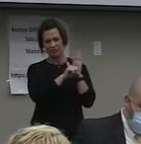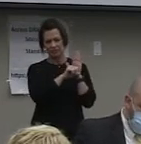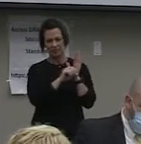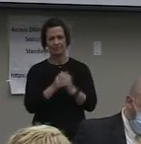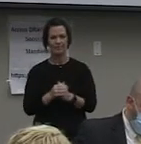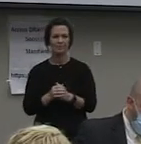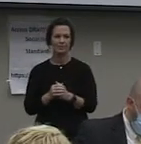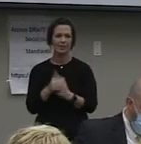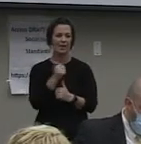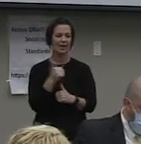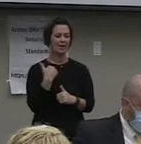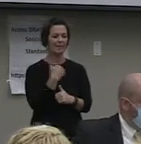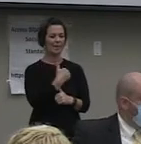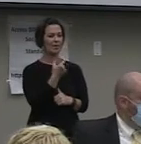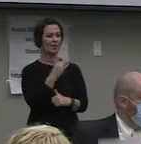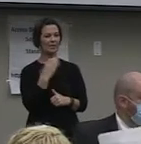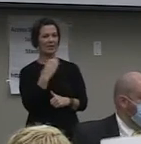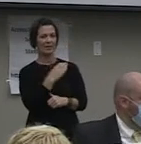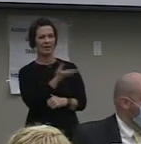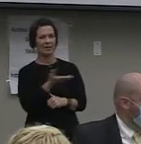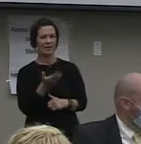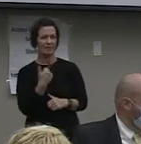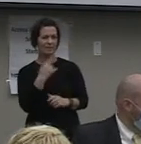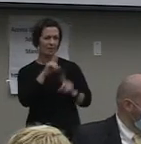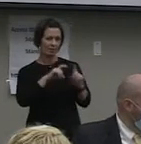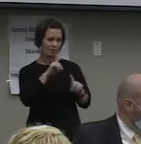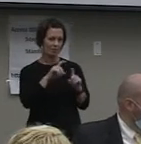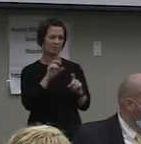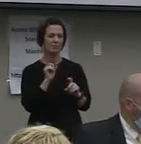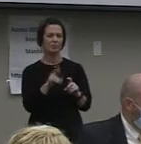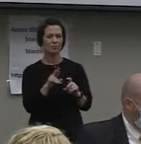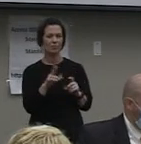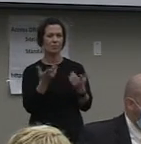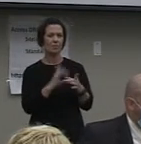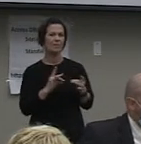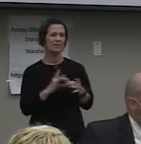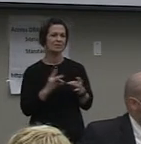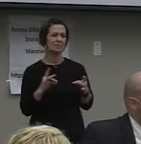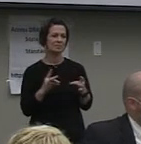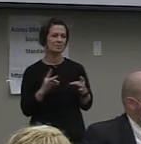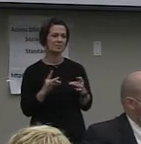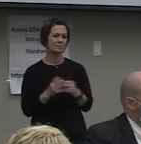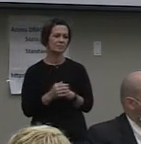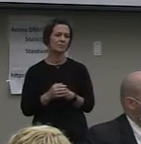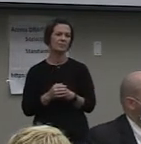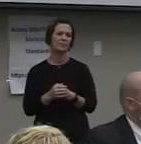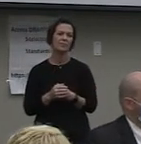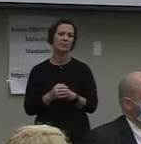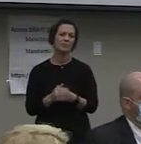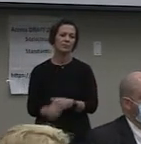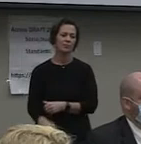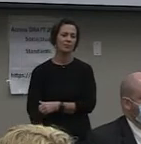Do any members of the committee have questions or comments about the standards for LDOE staff?